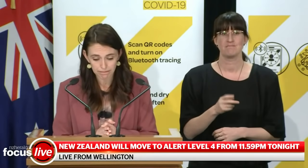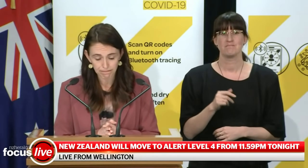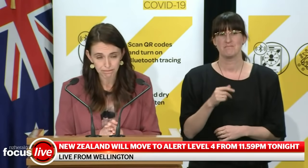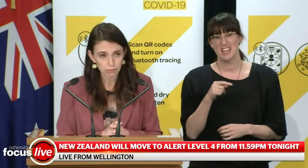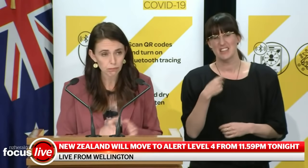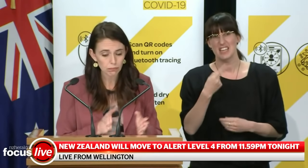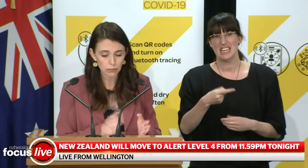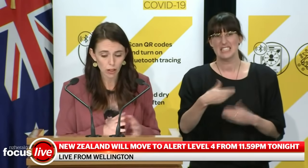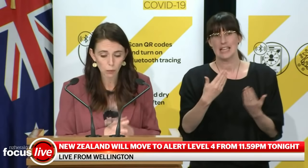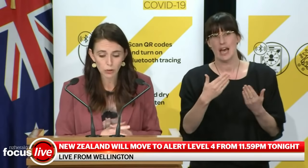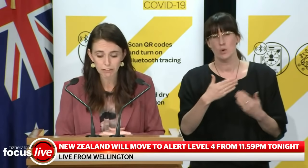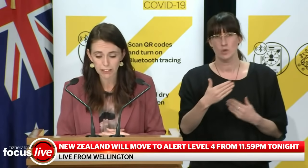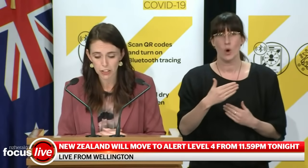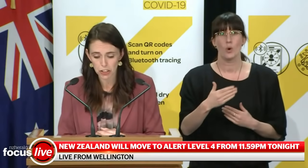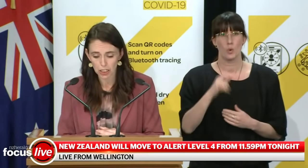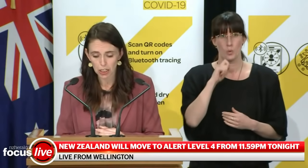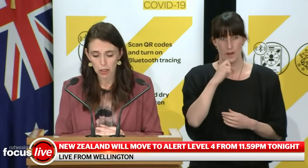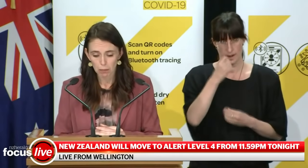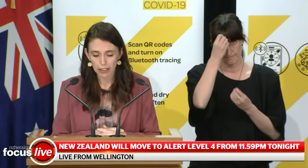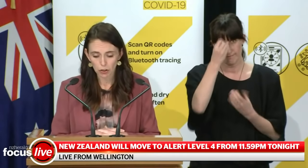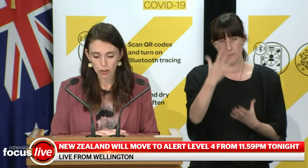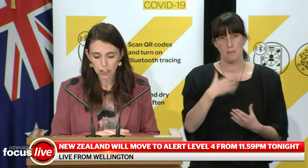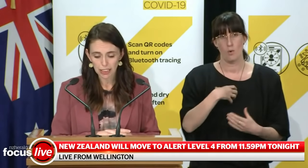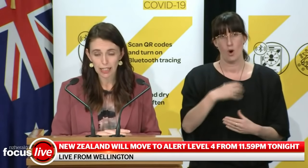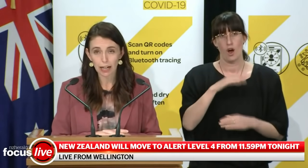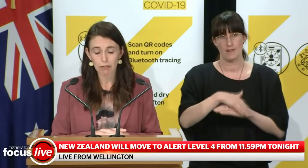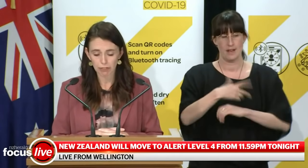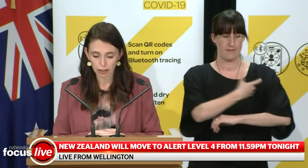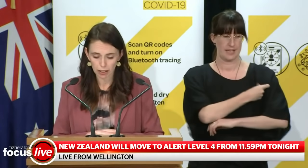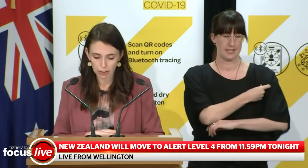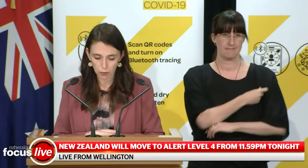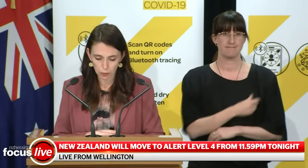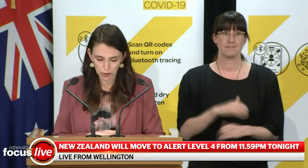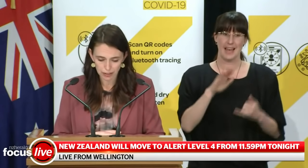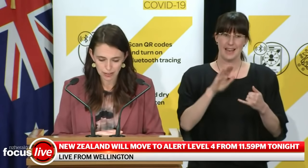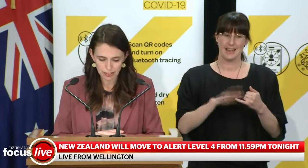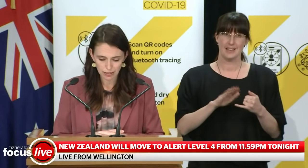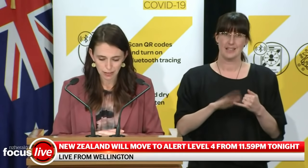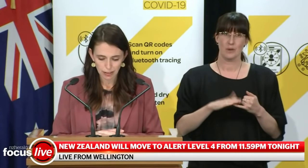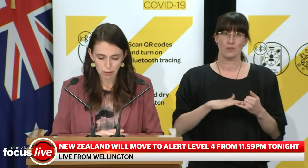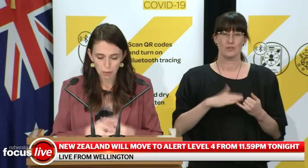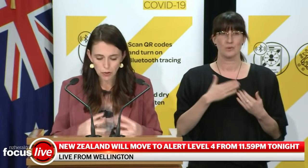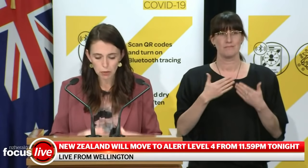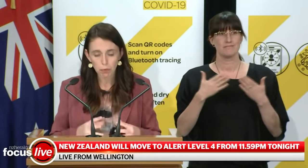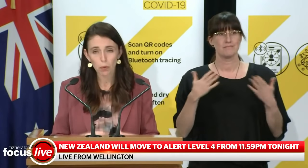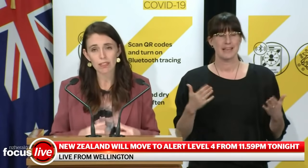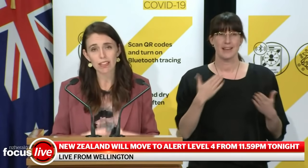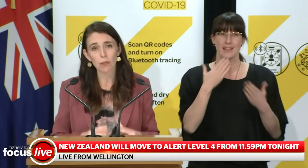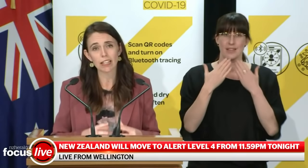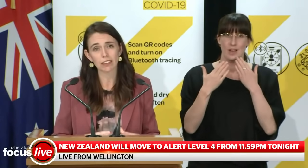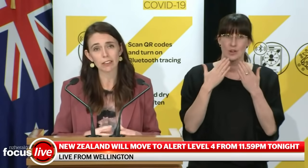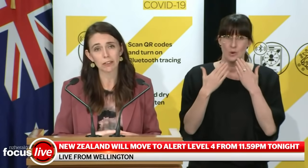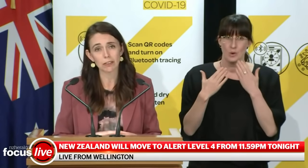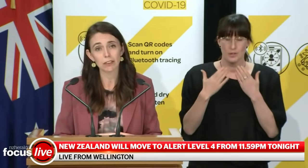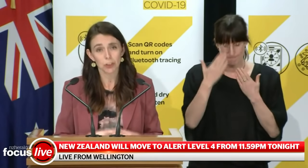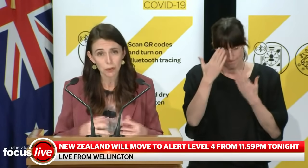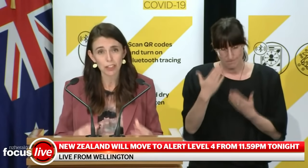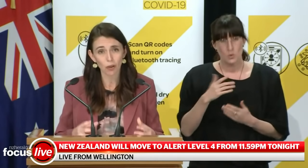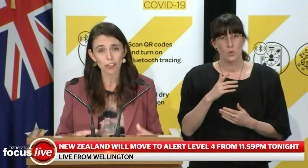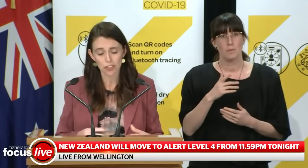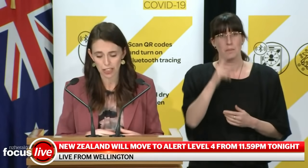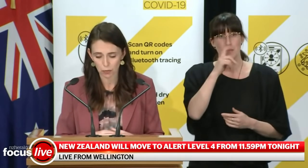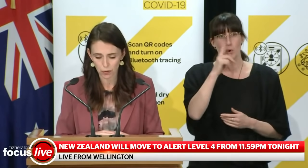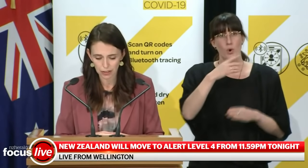hours. I want to finish by acknowledging our frontline workers. The most important thing we can do